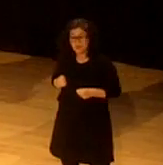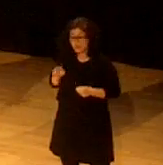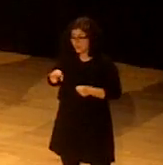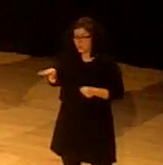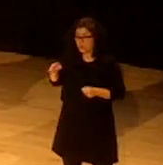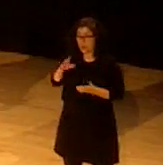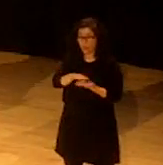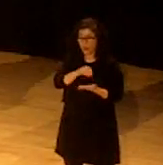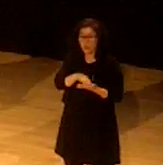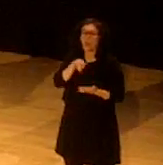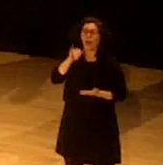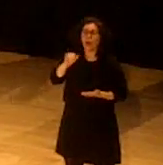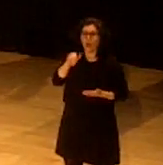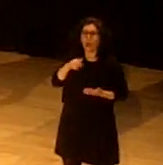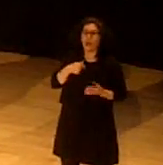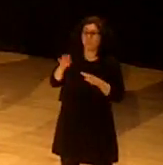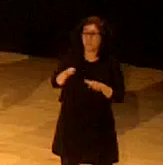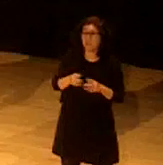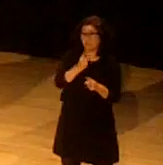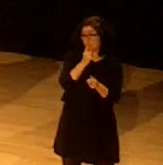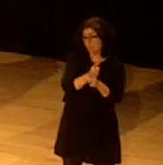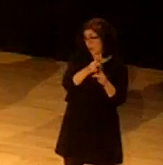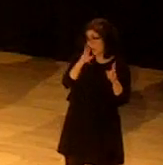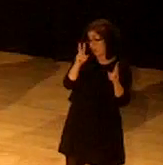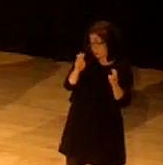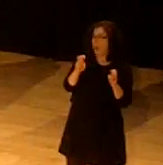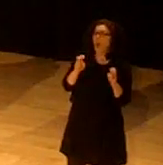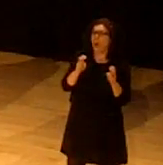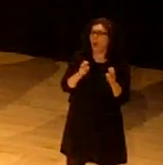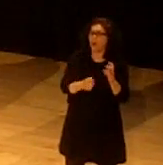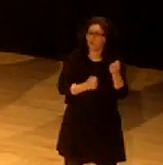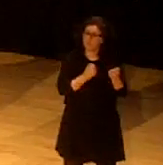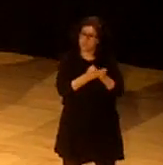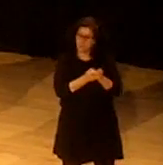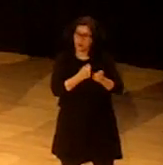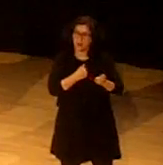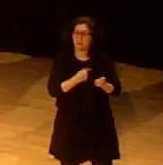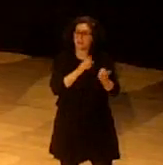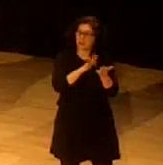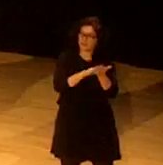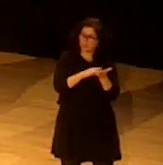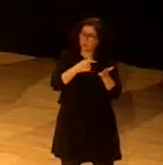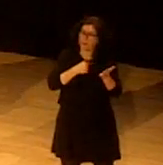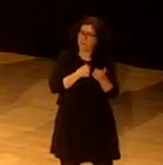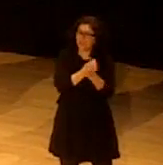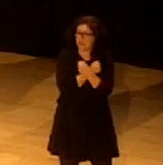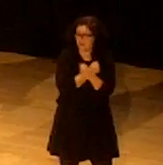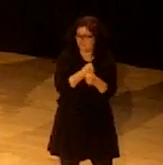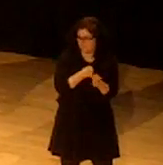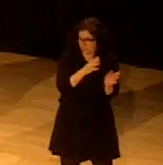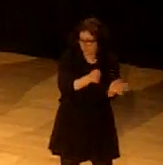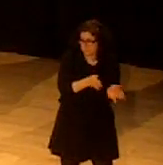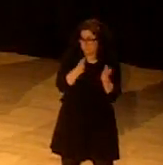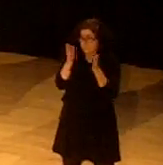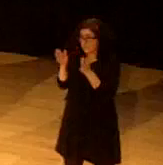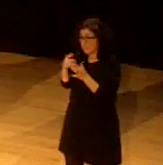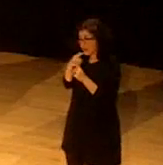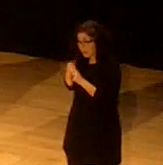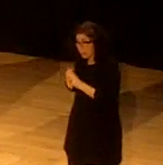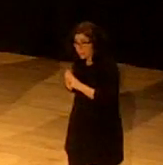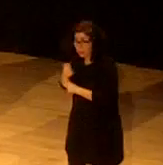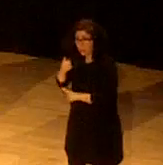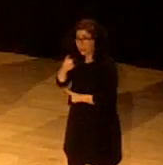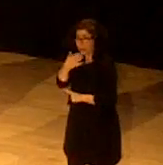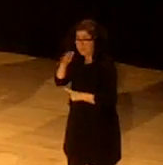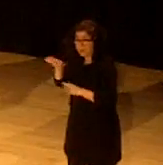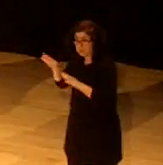learns that to modify their behavior in a way that receives supportive applause from the parent is something to be